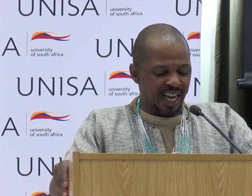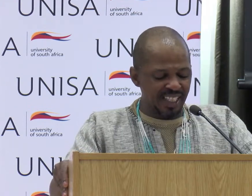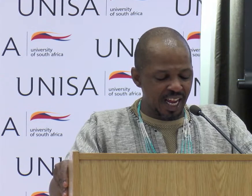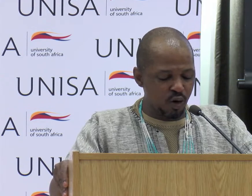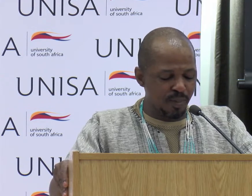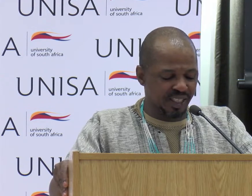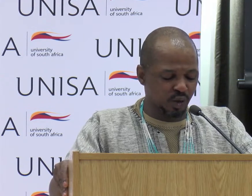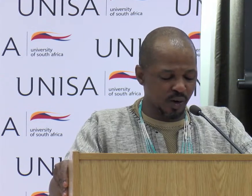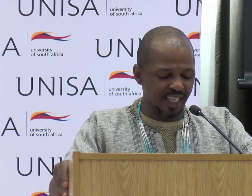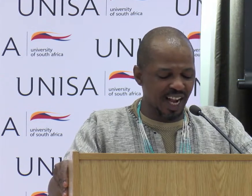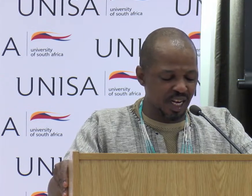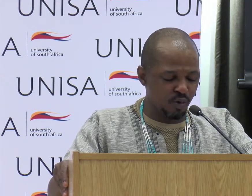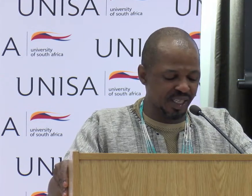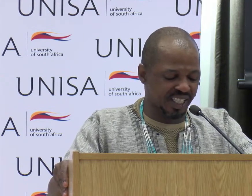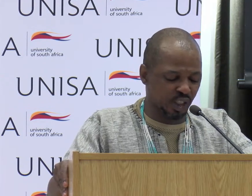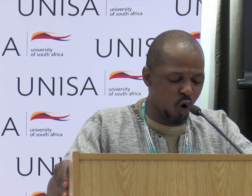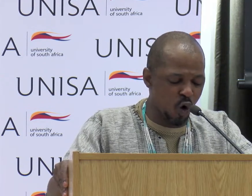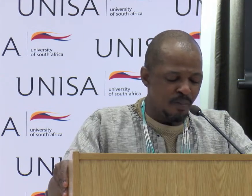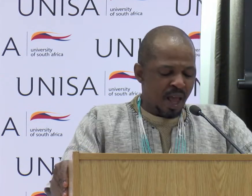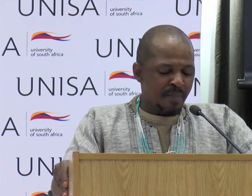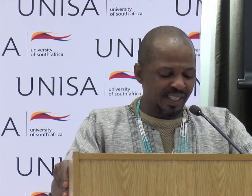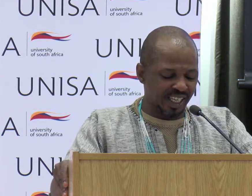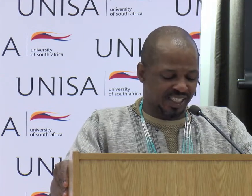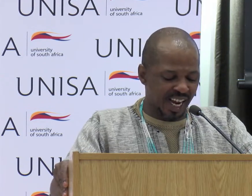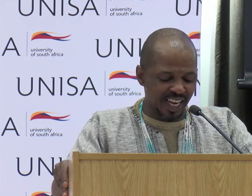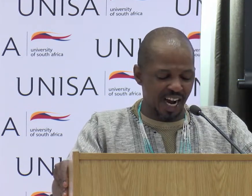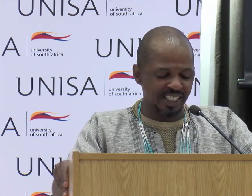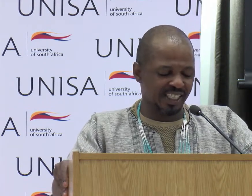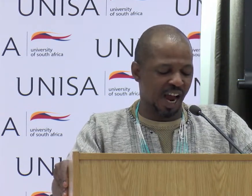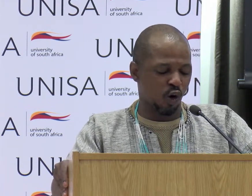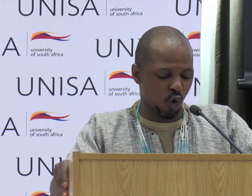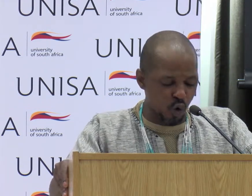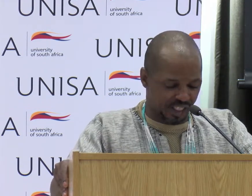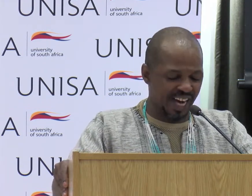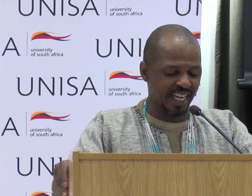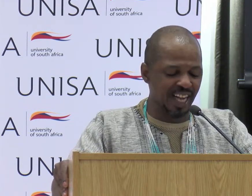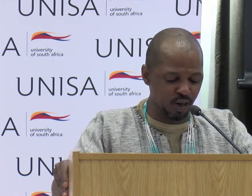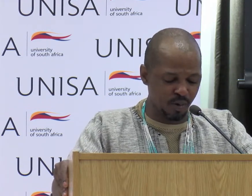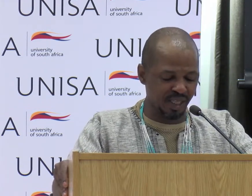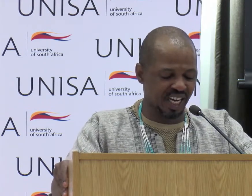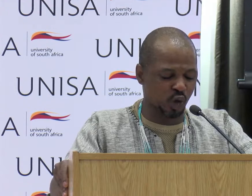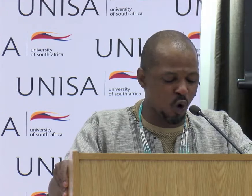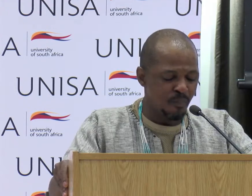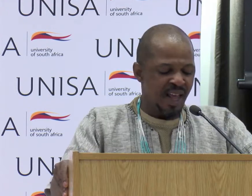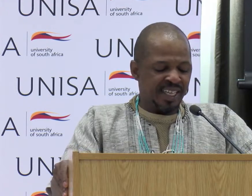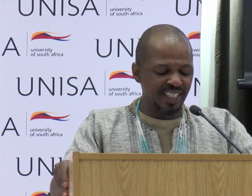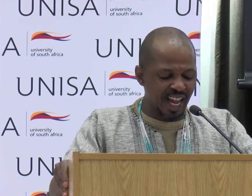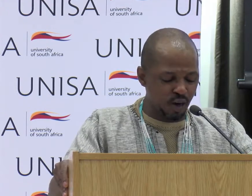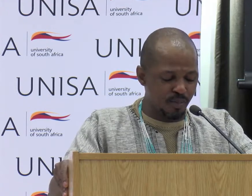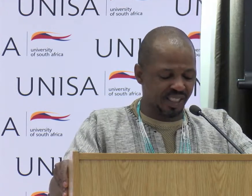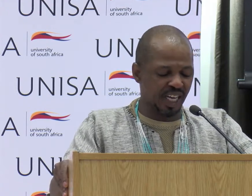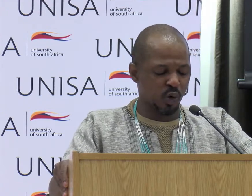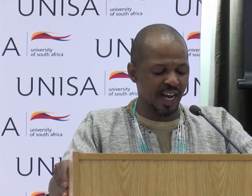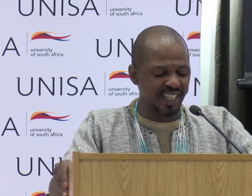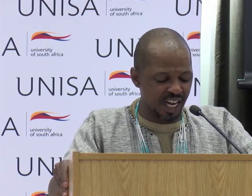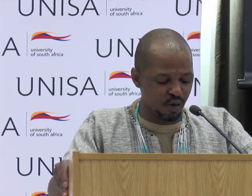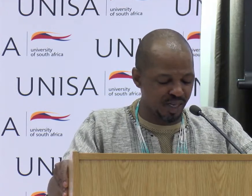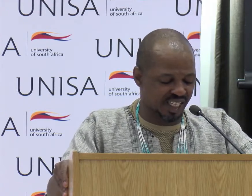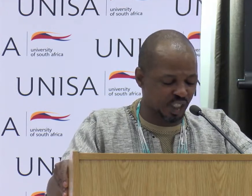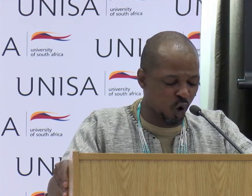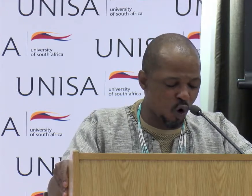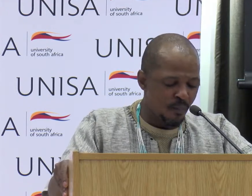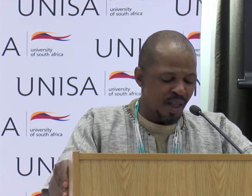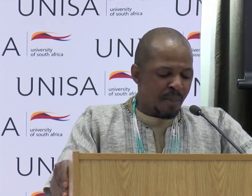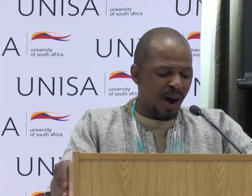zethu, ngenxa yeelwimi zethu, ngenxa yeelwimi zethu. Bathi sithetha ngathi siyarhutha ngenxa yeelwimi zethu, ngenxa yeelwimi zethu, ngenxa